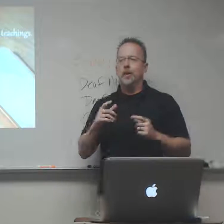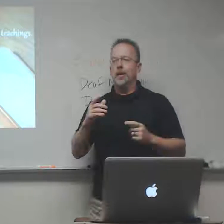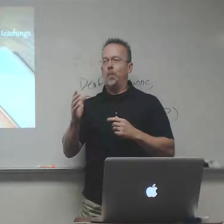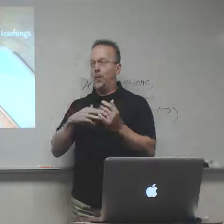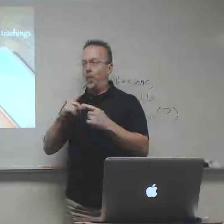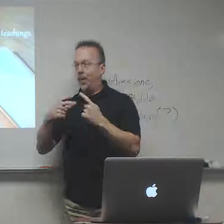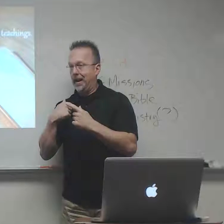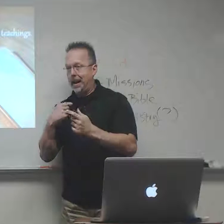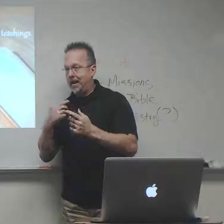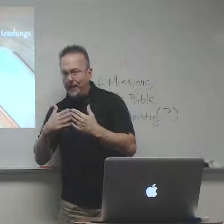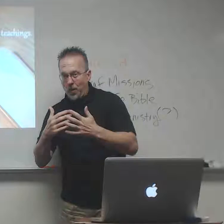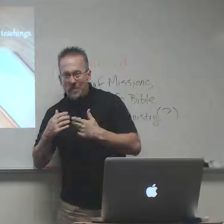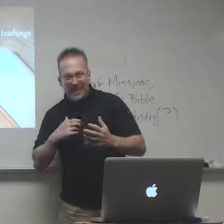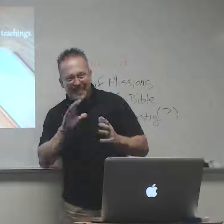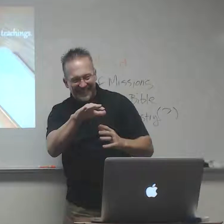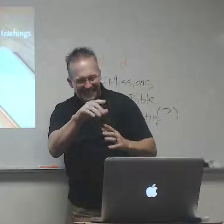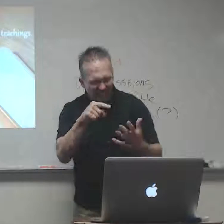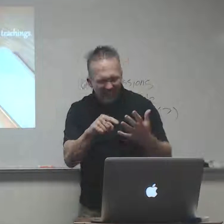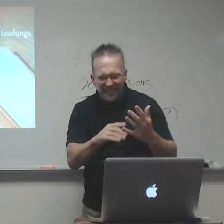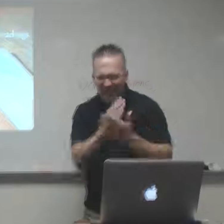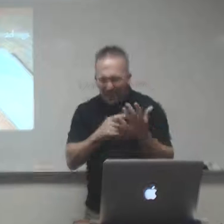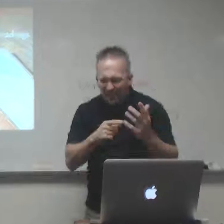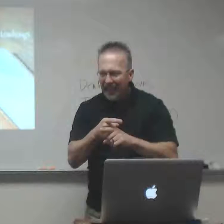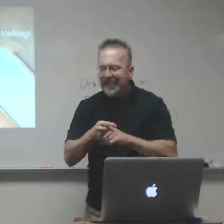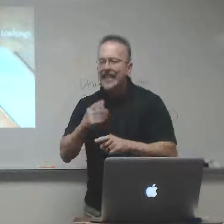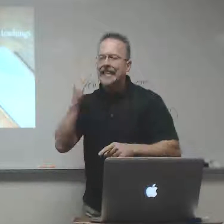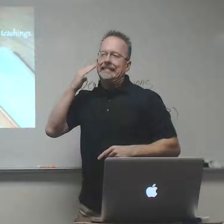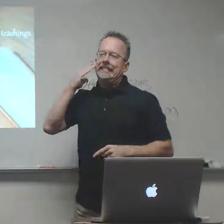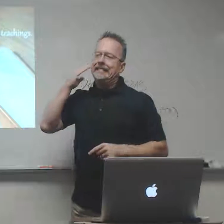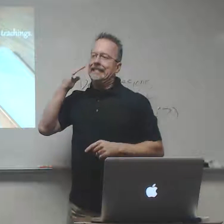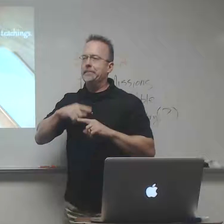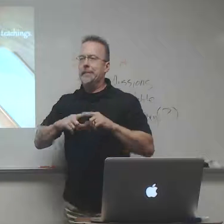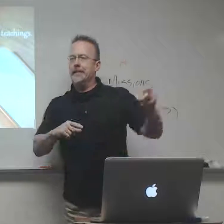A lot of times Church of Christ get left out because they're not going to go to those teachings. They know that